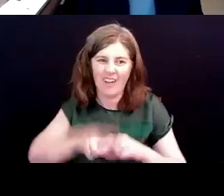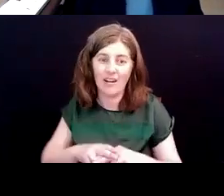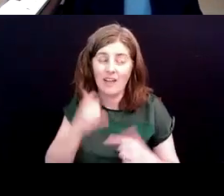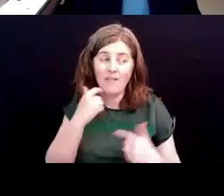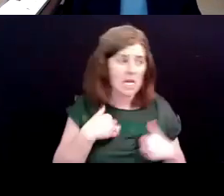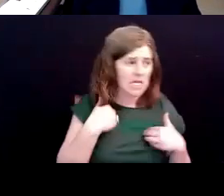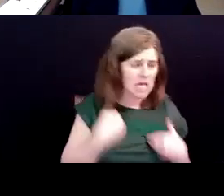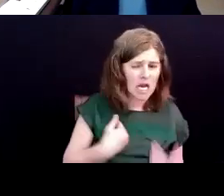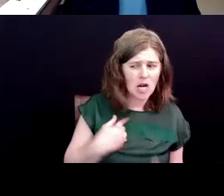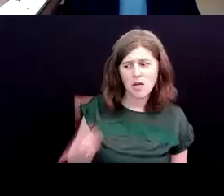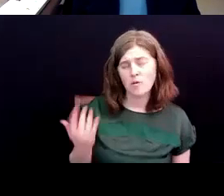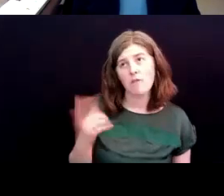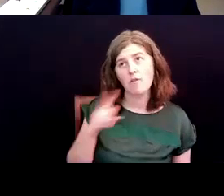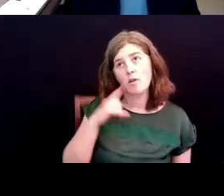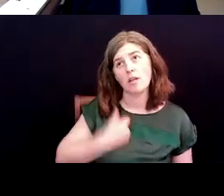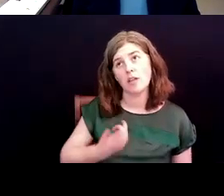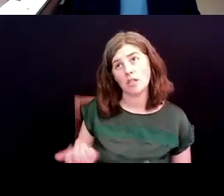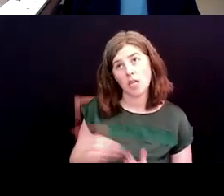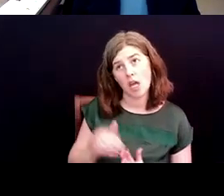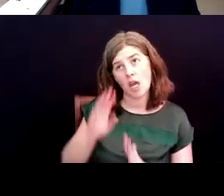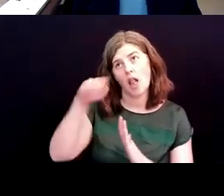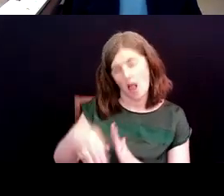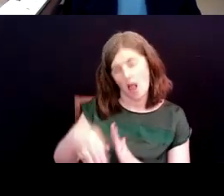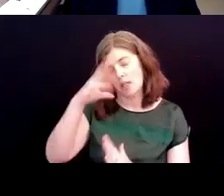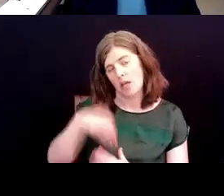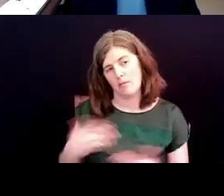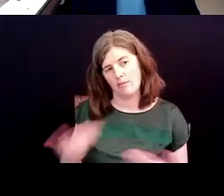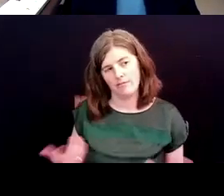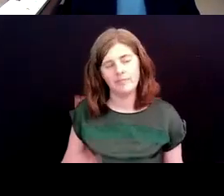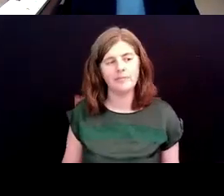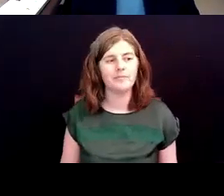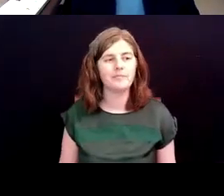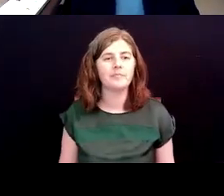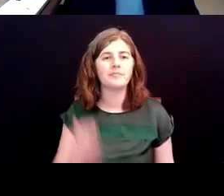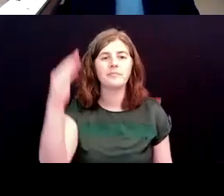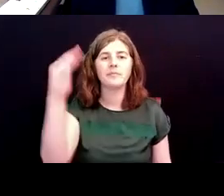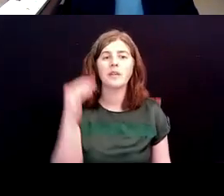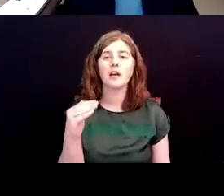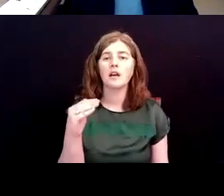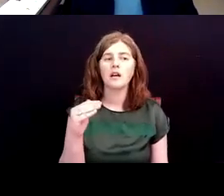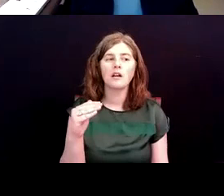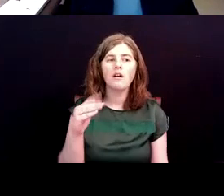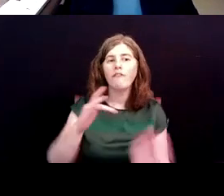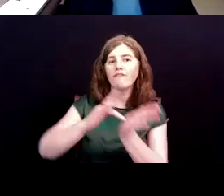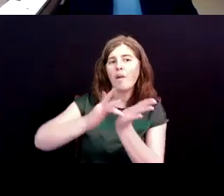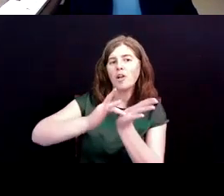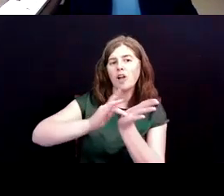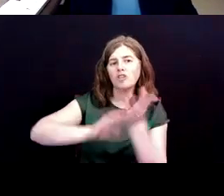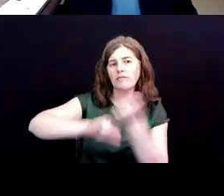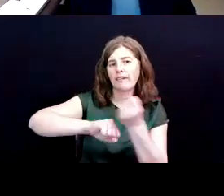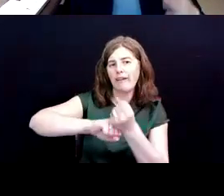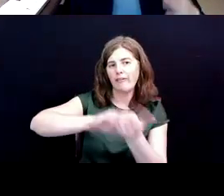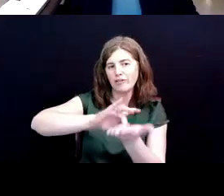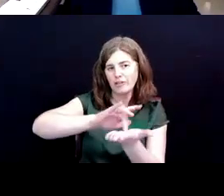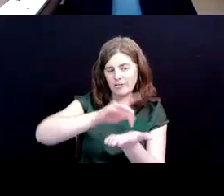tired. So certainly things to consider and to keep in mind. All right, so we're going to talk a little bit about pharmacologic interventions. And so I know